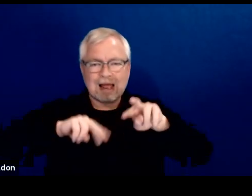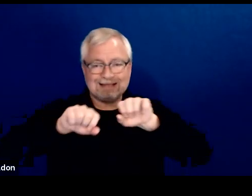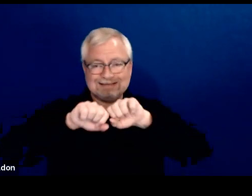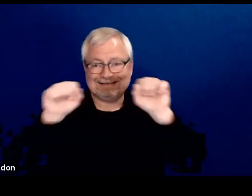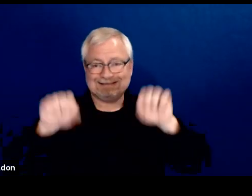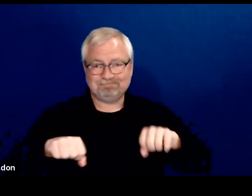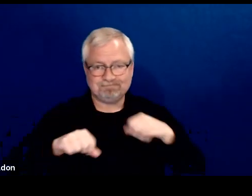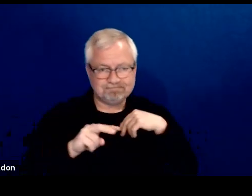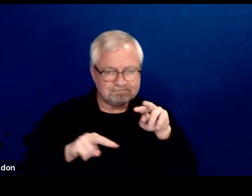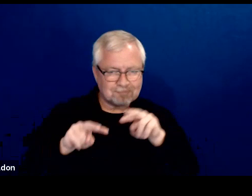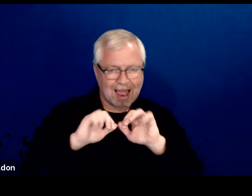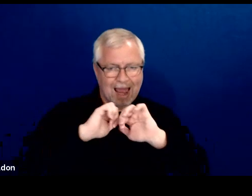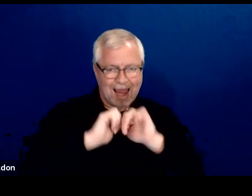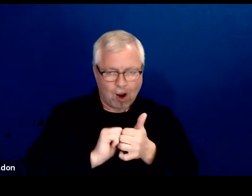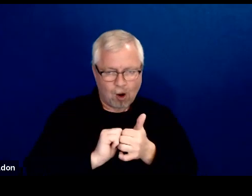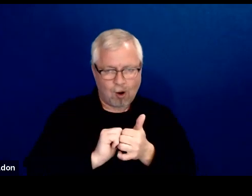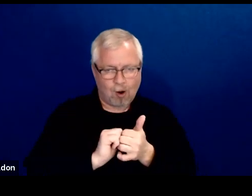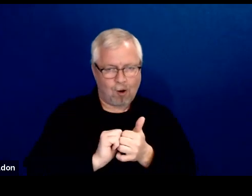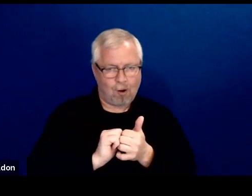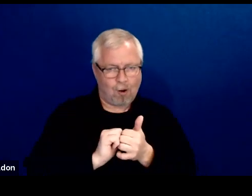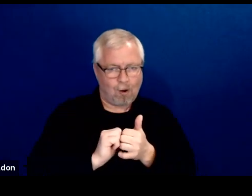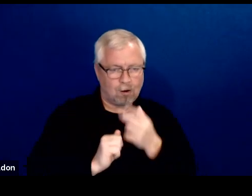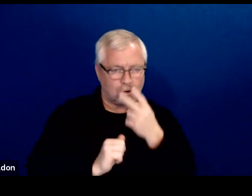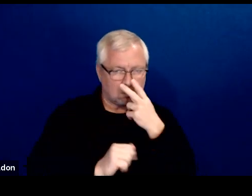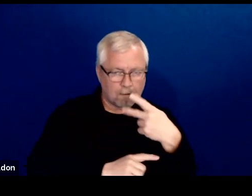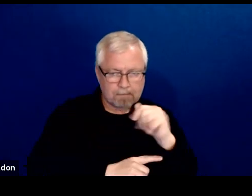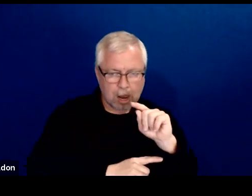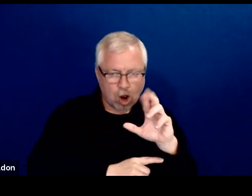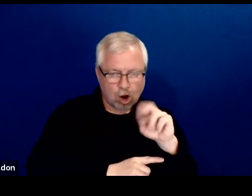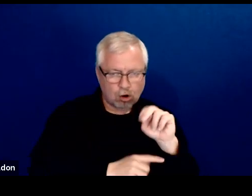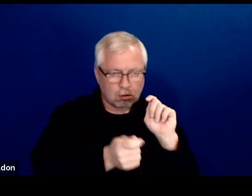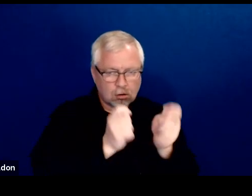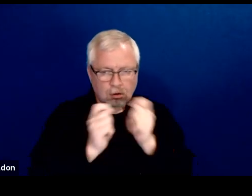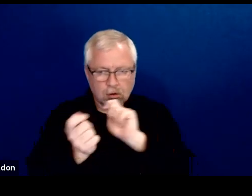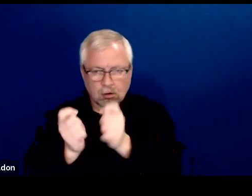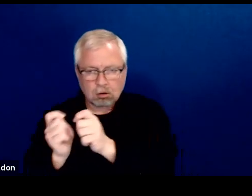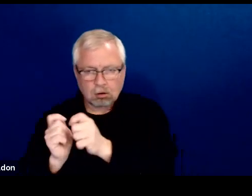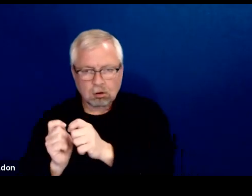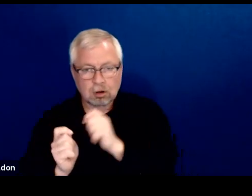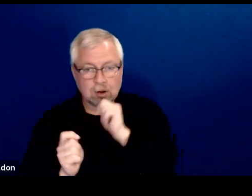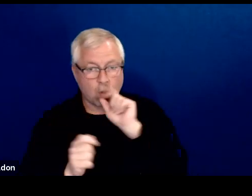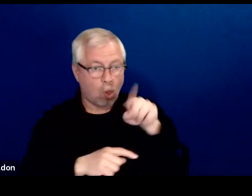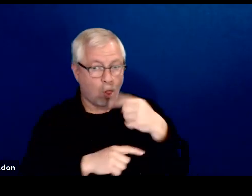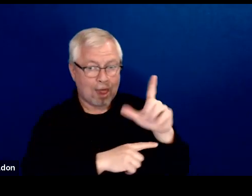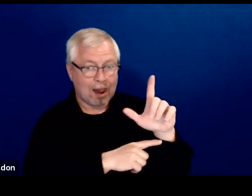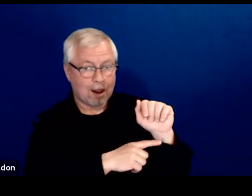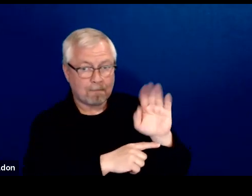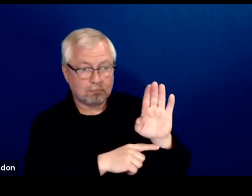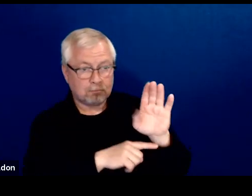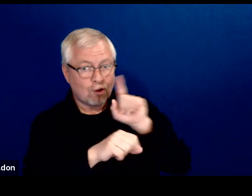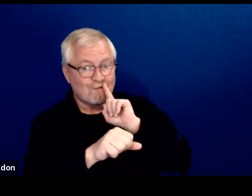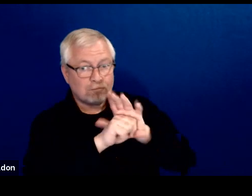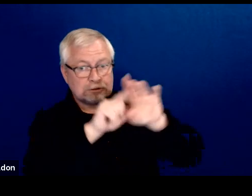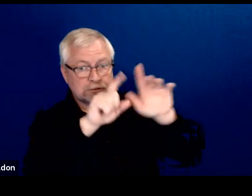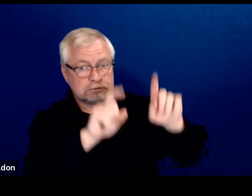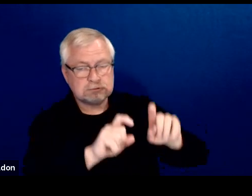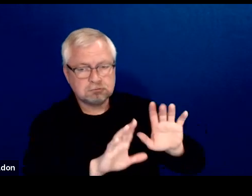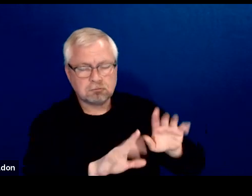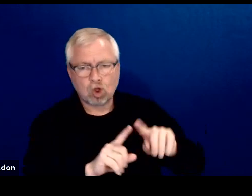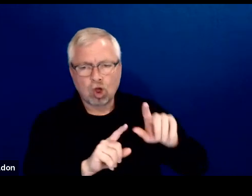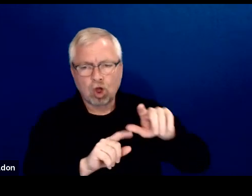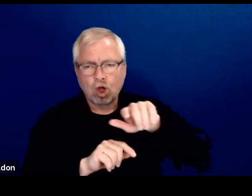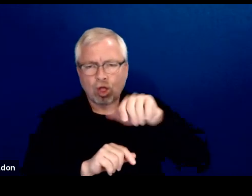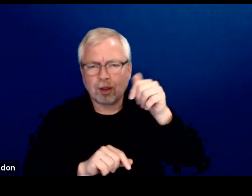help us estimate not just the number of laboratory confirmed tests, which the governor and Chris Erzman and I have all said, we know